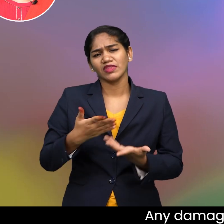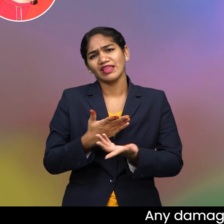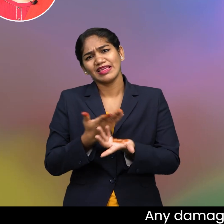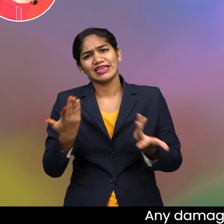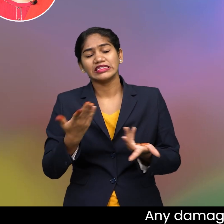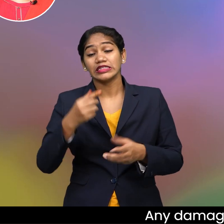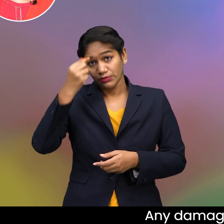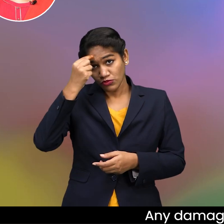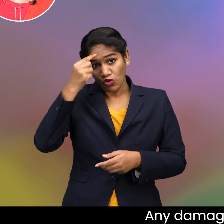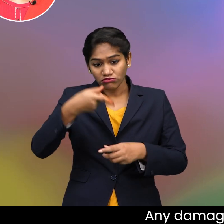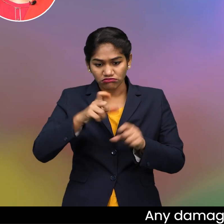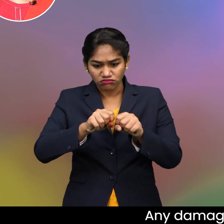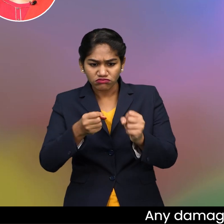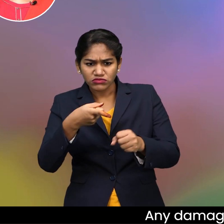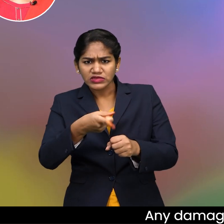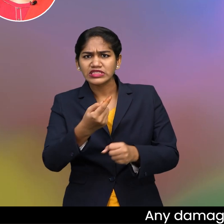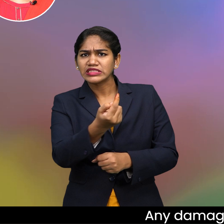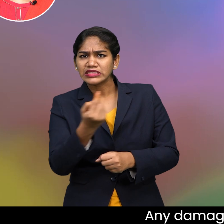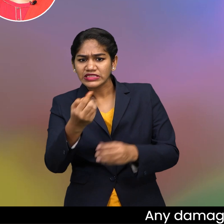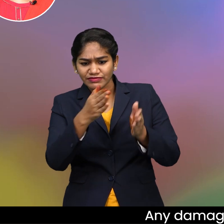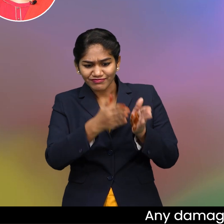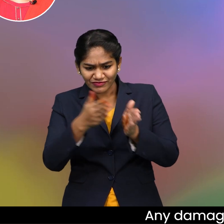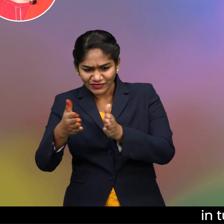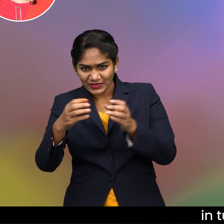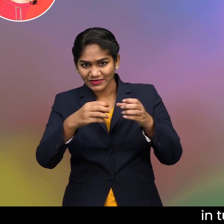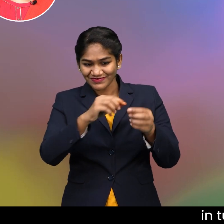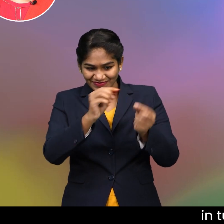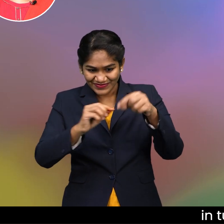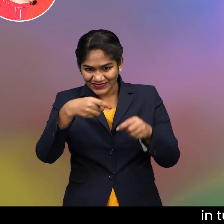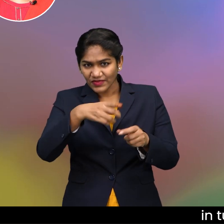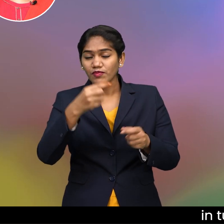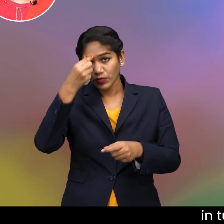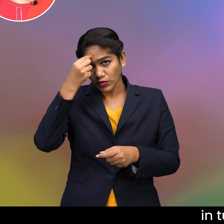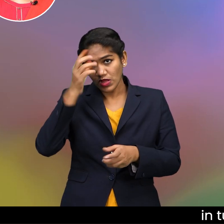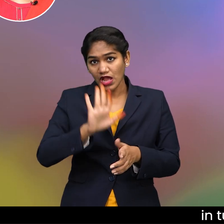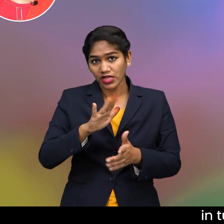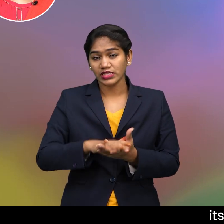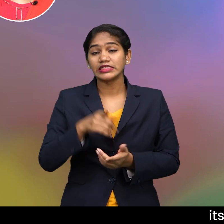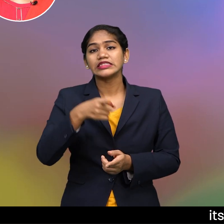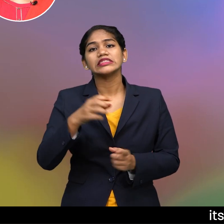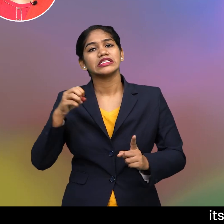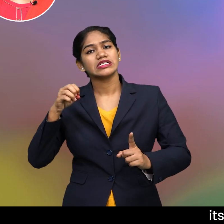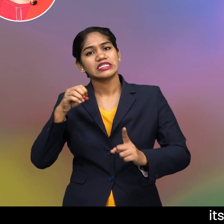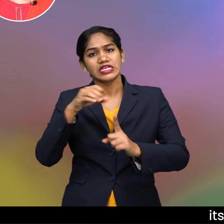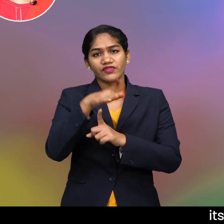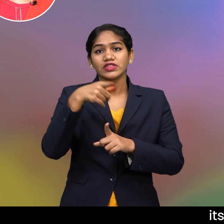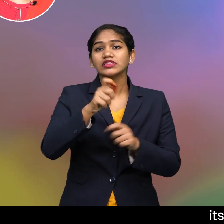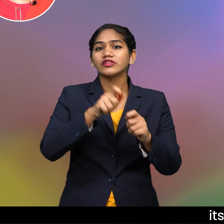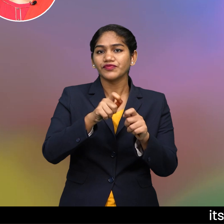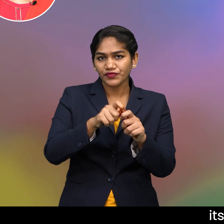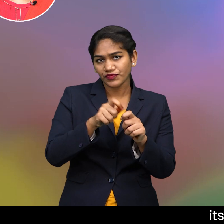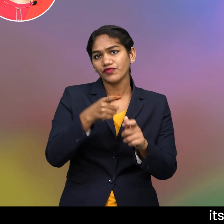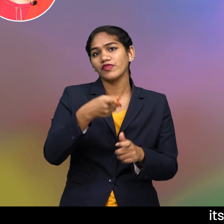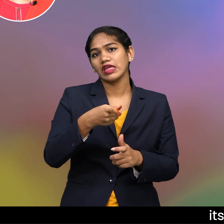Any damage in a specific lobe in turn affects its function.